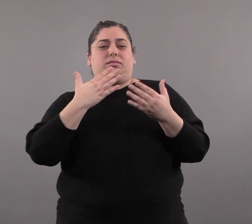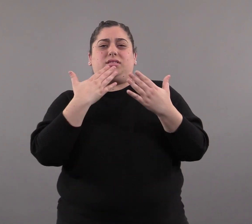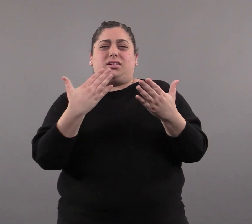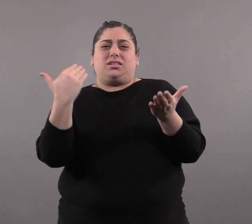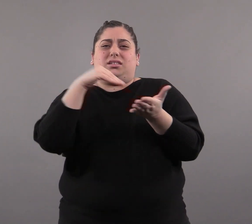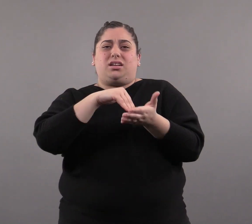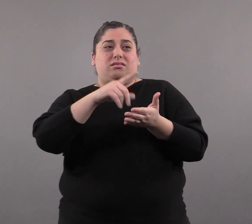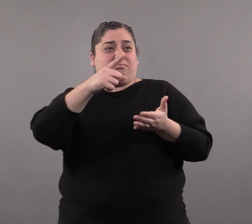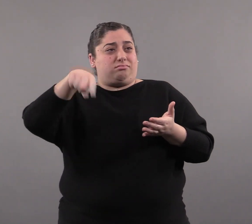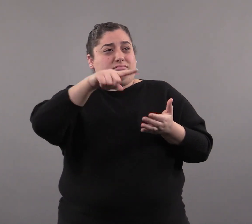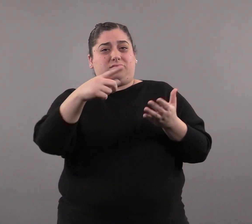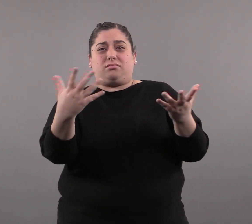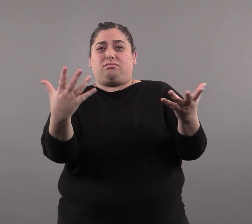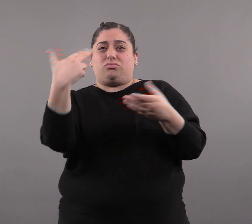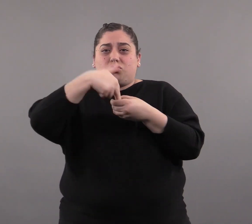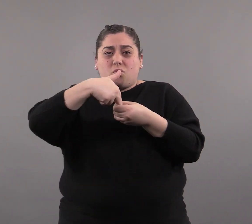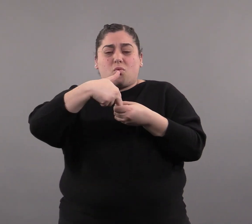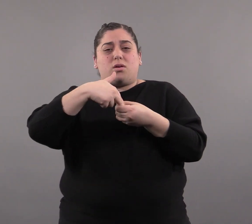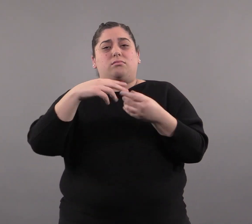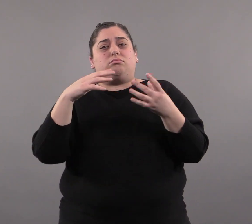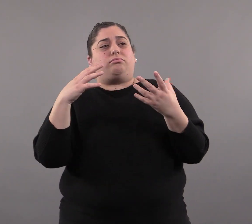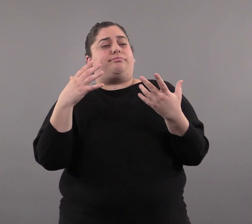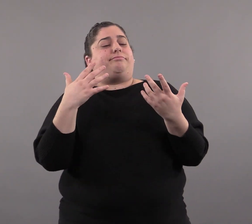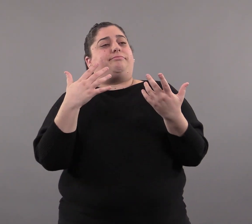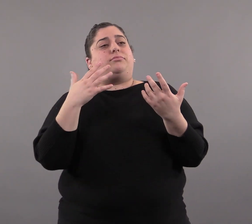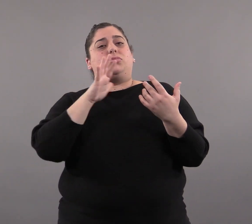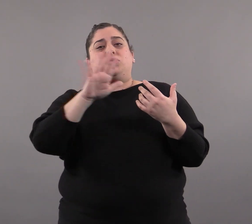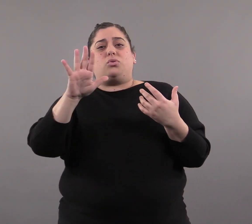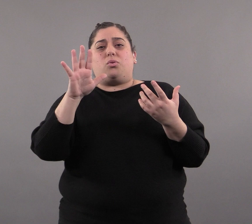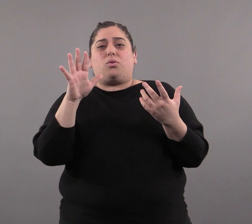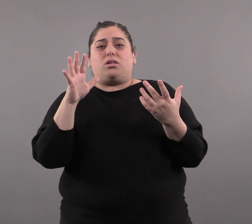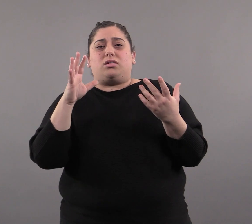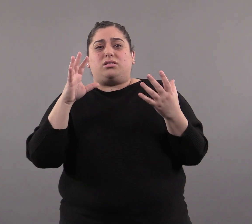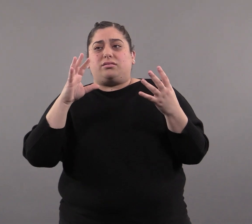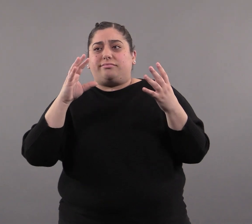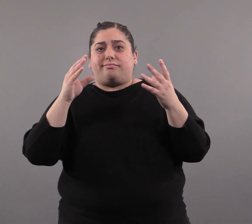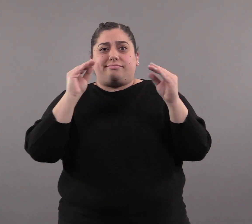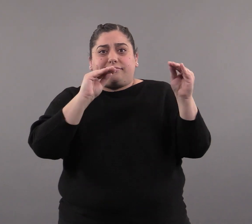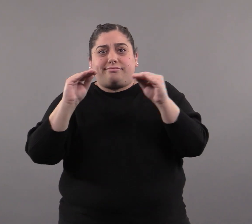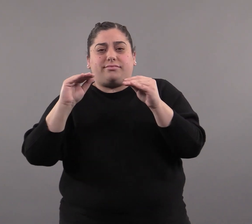and thank you for your participation and education of our community. Good night.